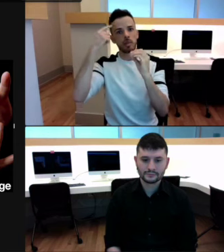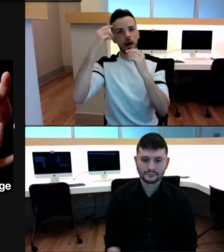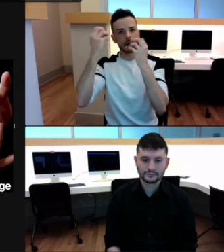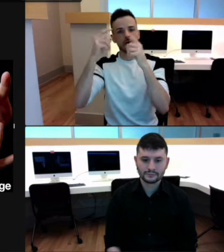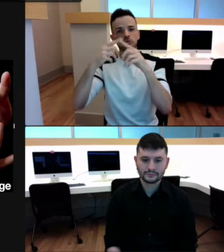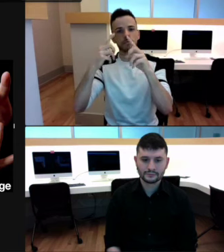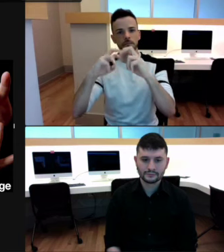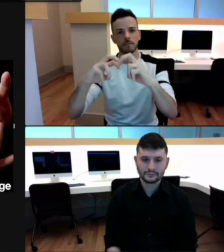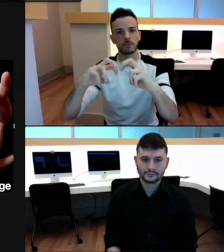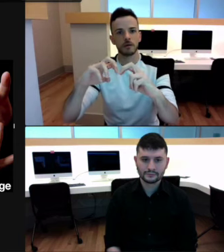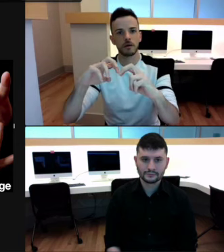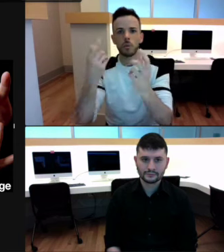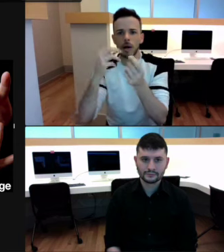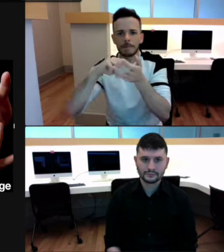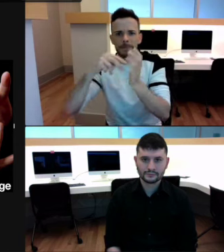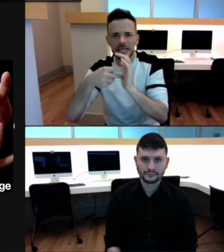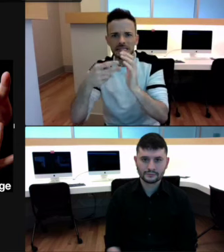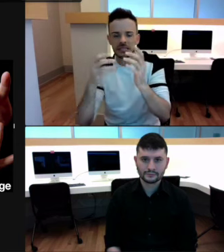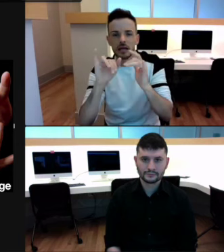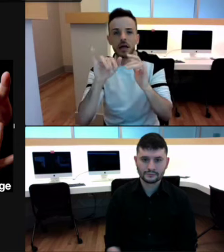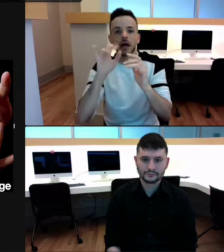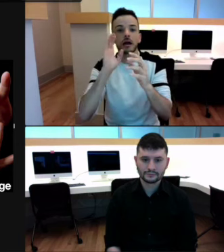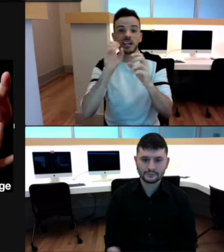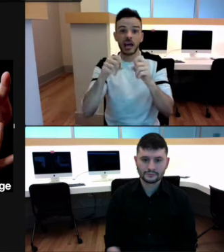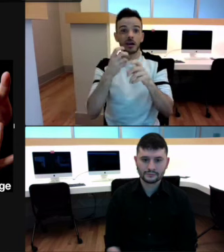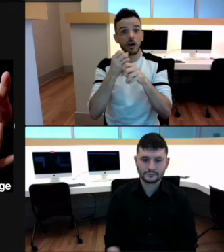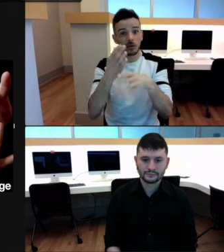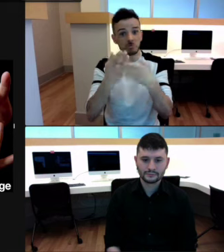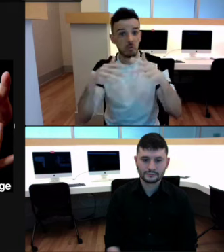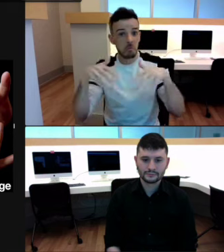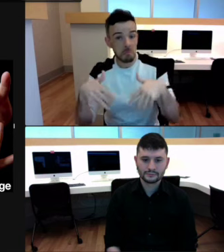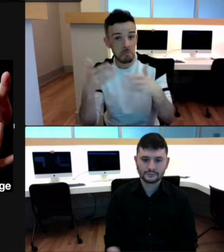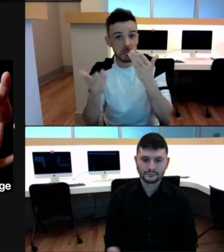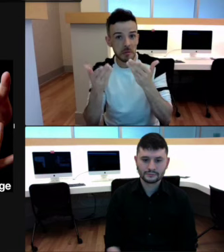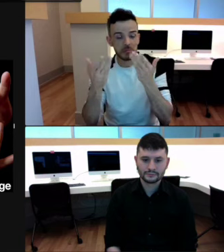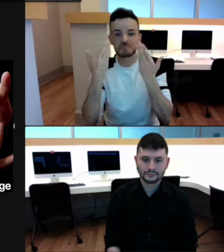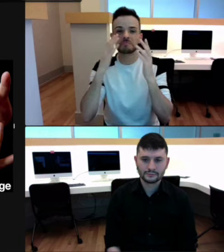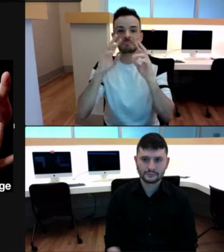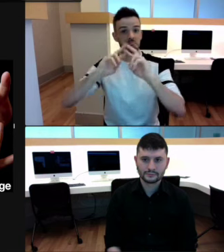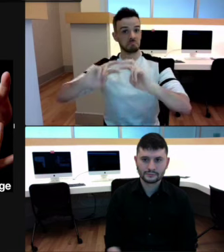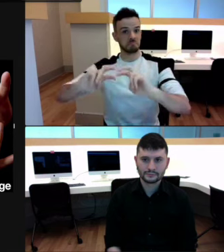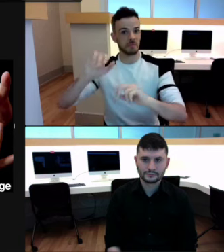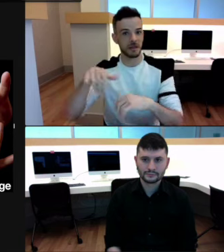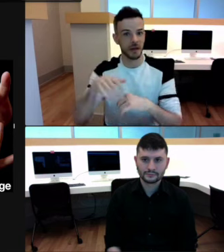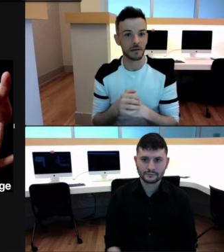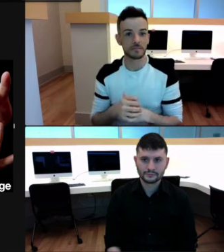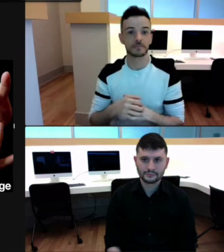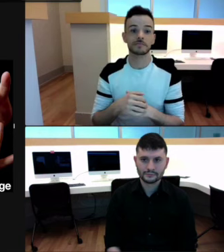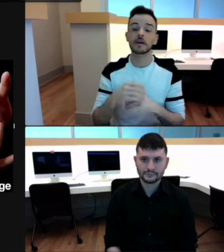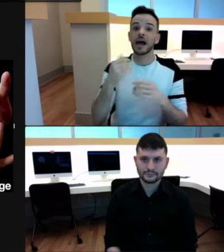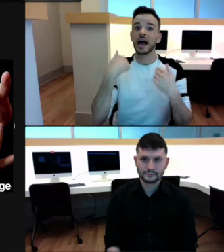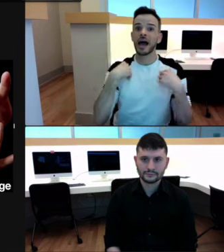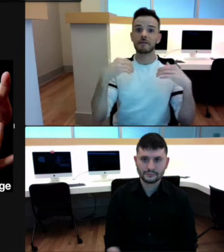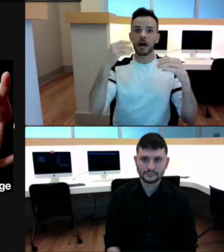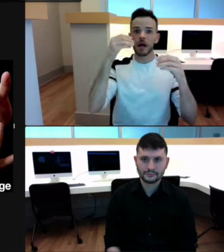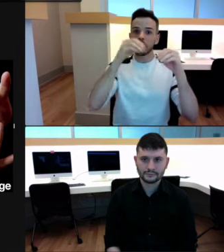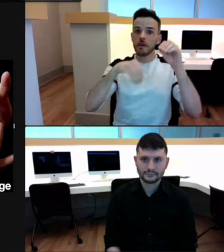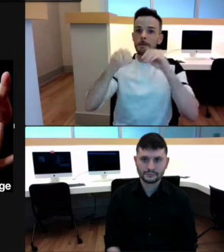little bit more thought to fully unpack and understand, and that might cause or result in